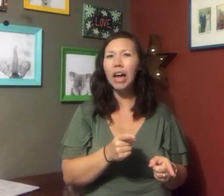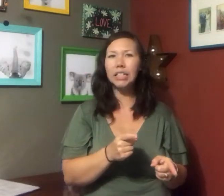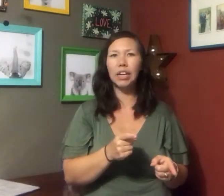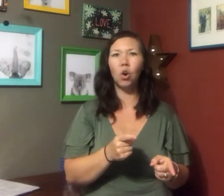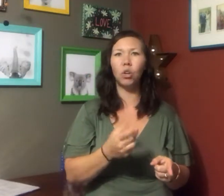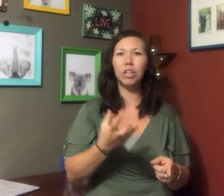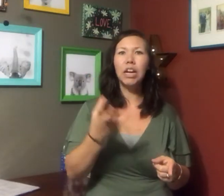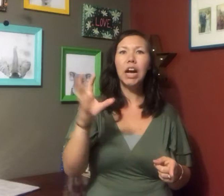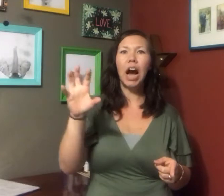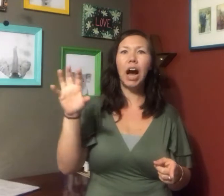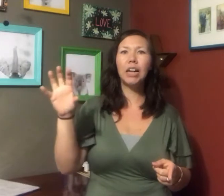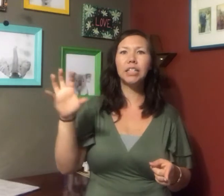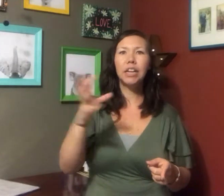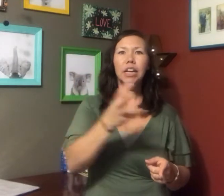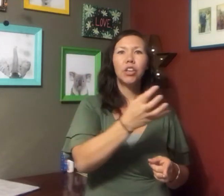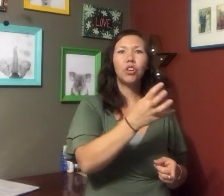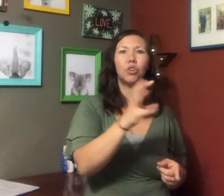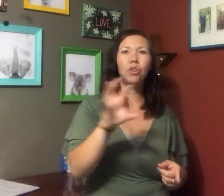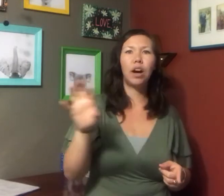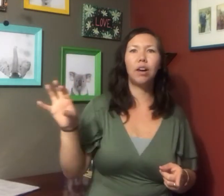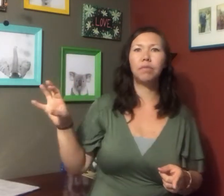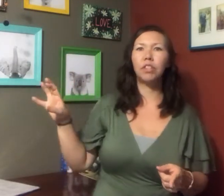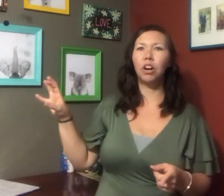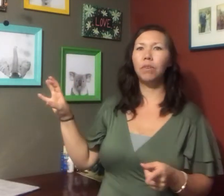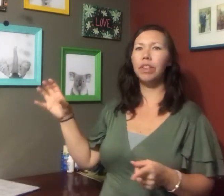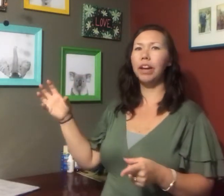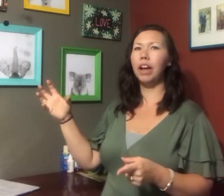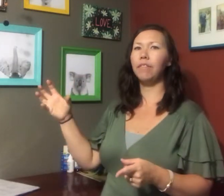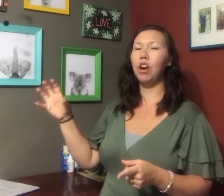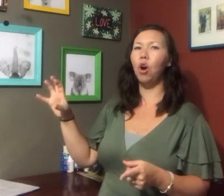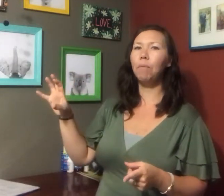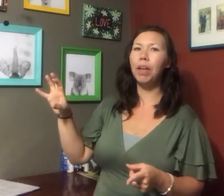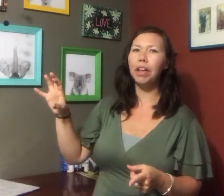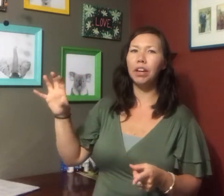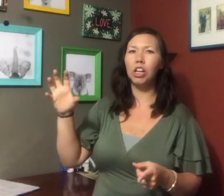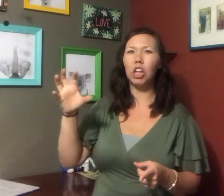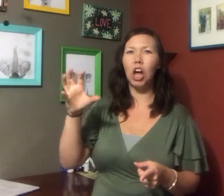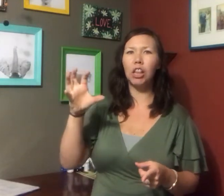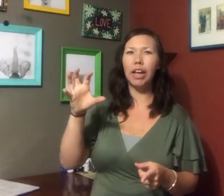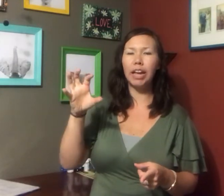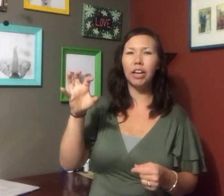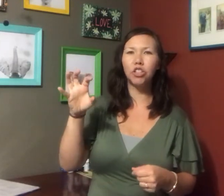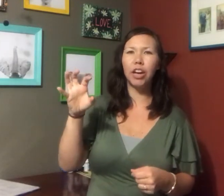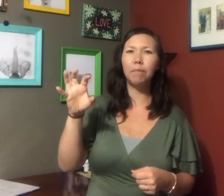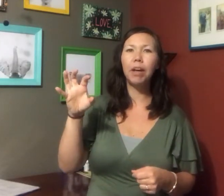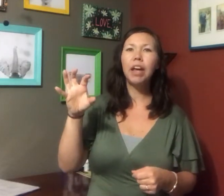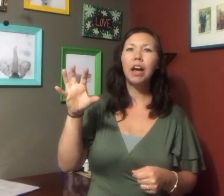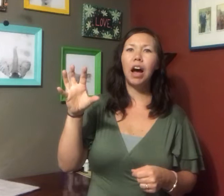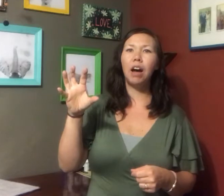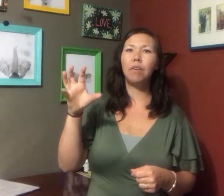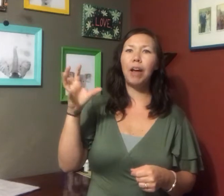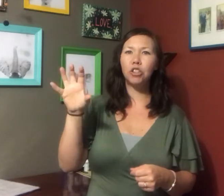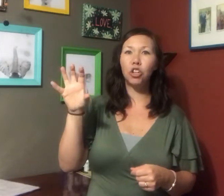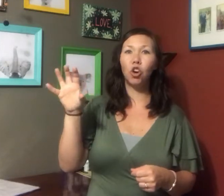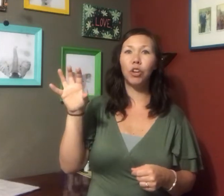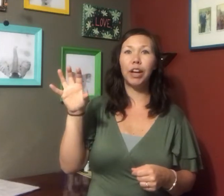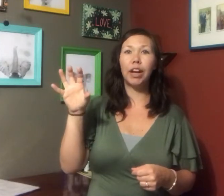Hot and cold. Hot, you start with like kind of an open claw-like hand shape. Imagine you're holding